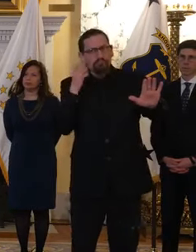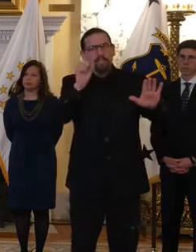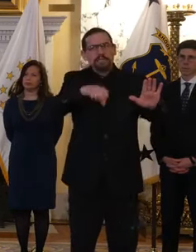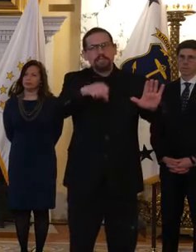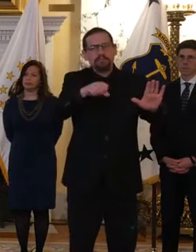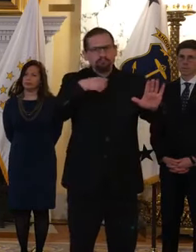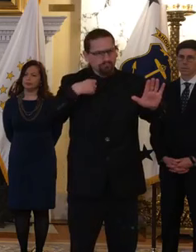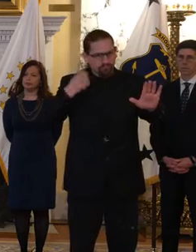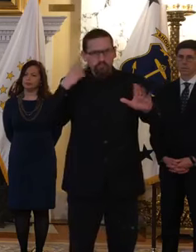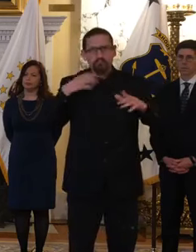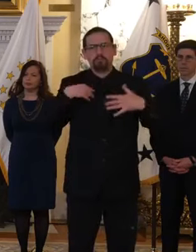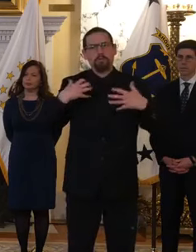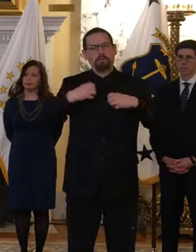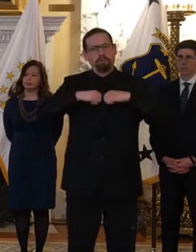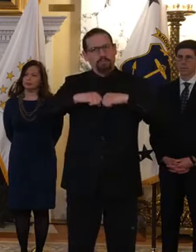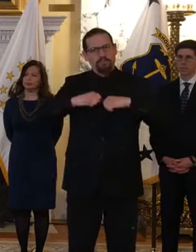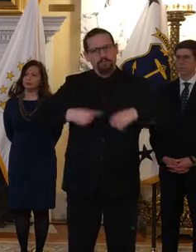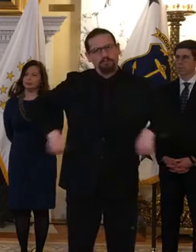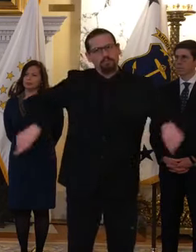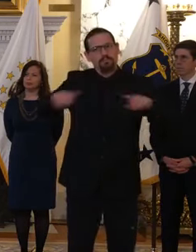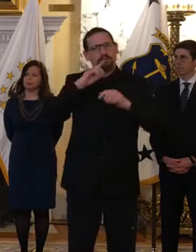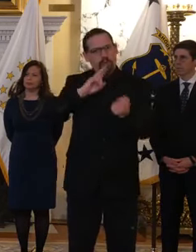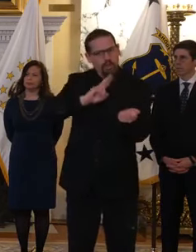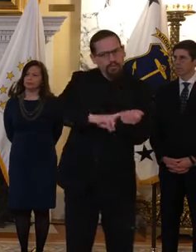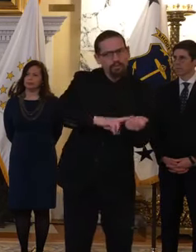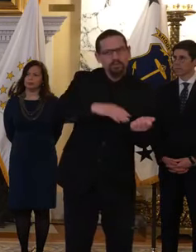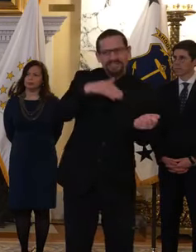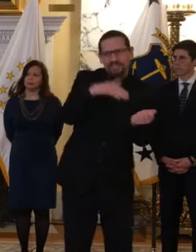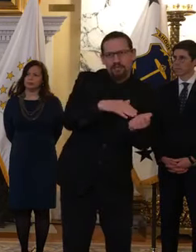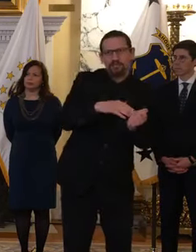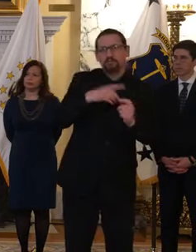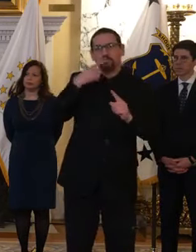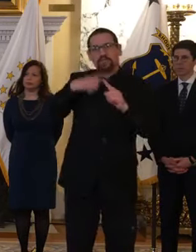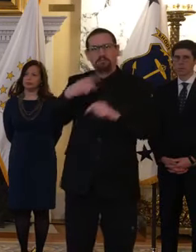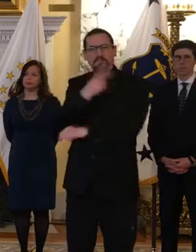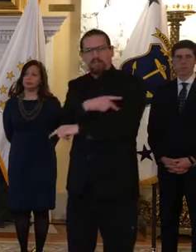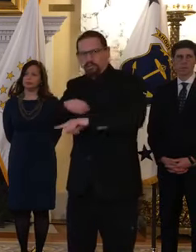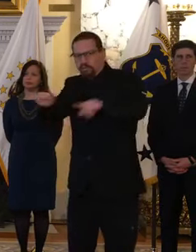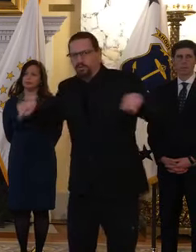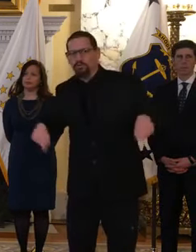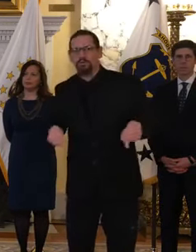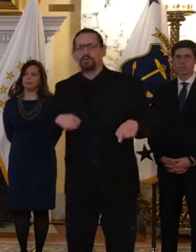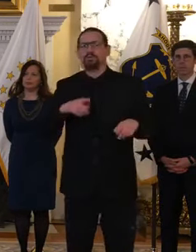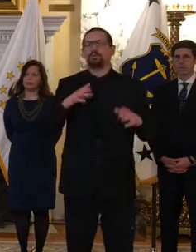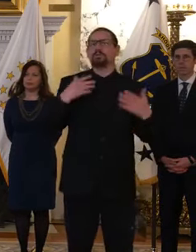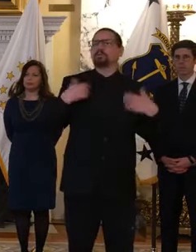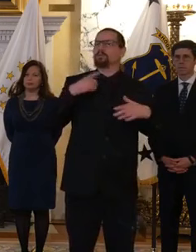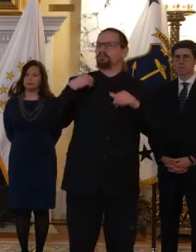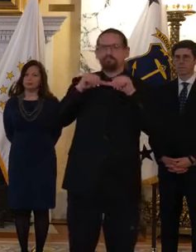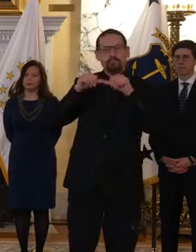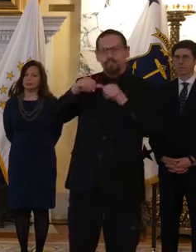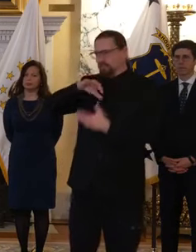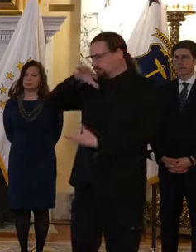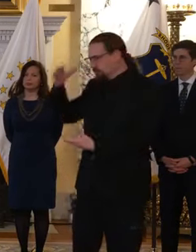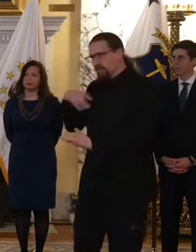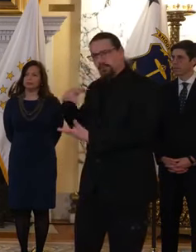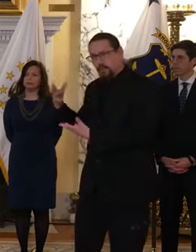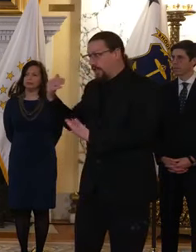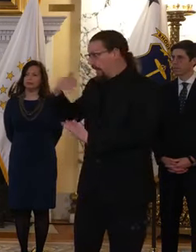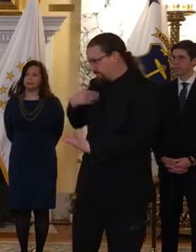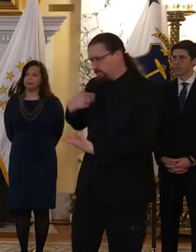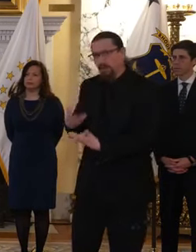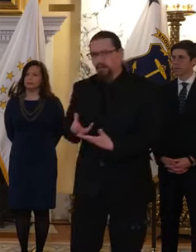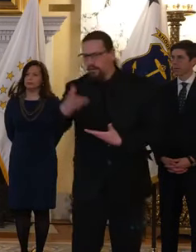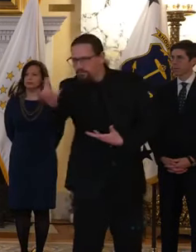the PPE they need and are going to keep pushing out the PPE to the healthcare facilities as soon as we get it, which we